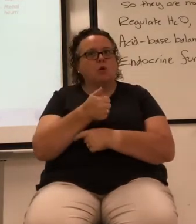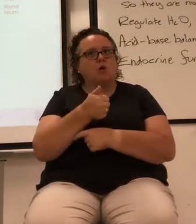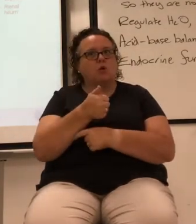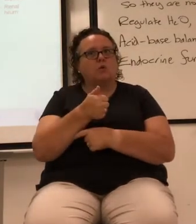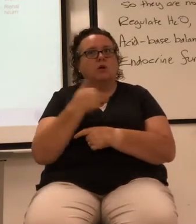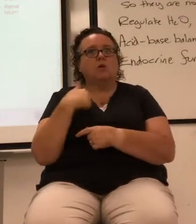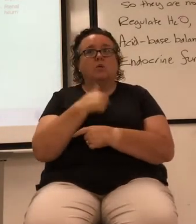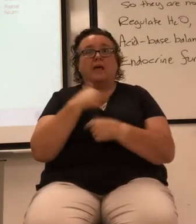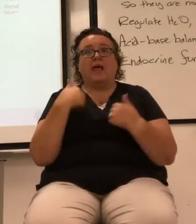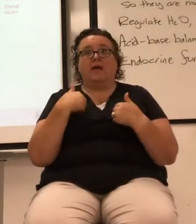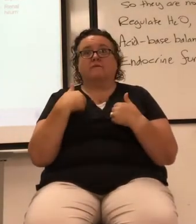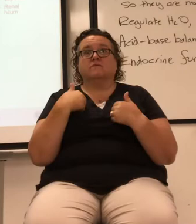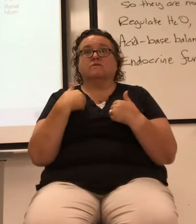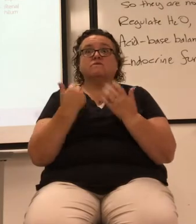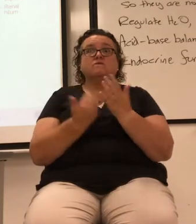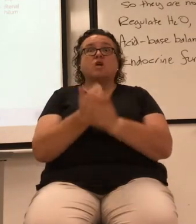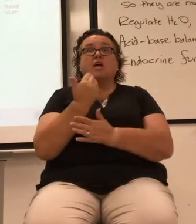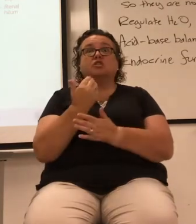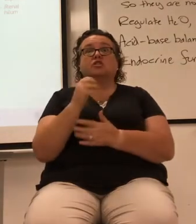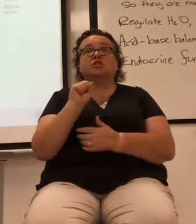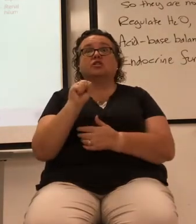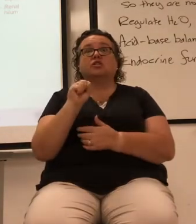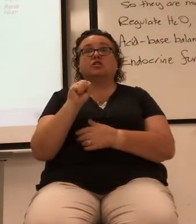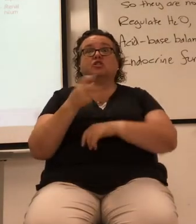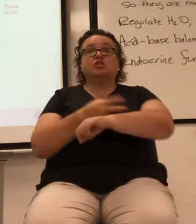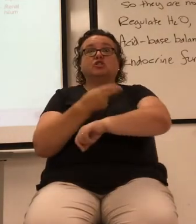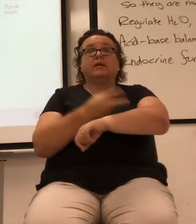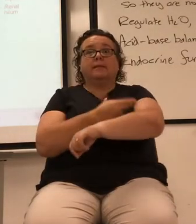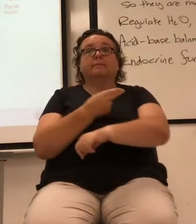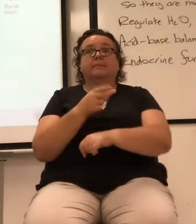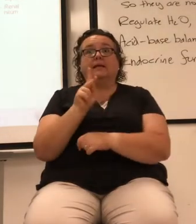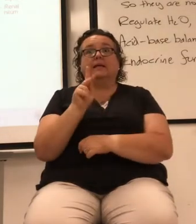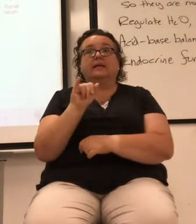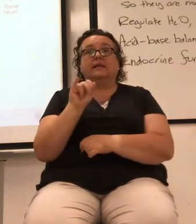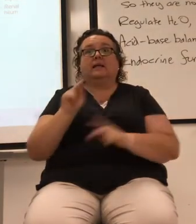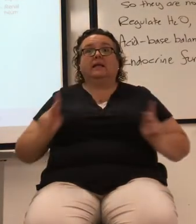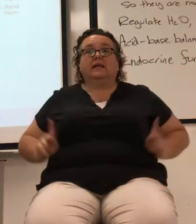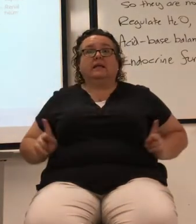know, we got fresh sheep kidneys, not preserved, fresh.